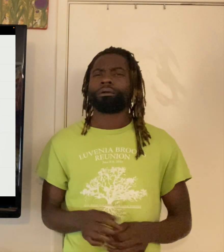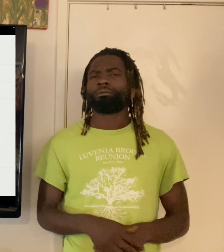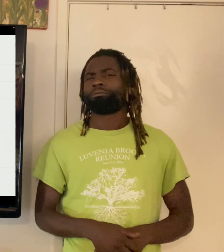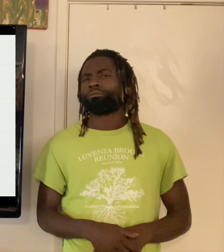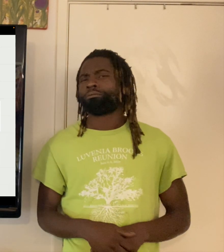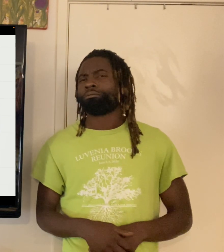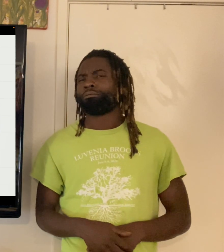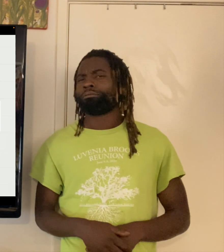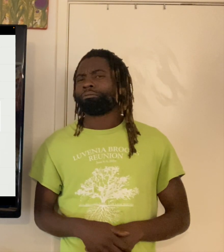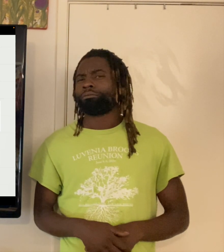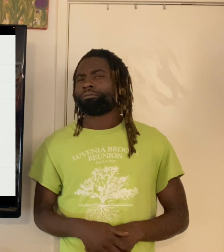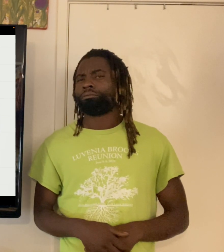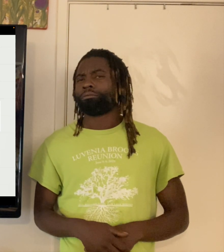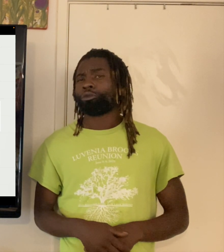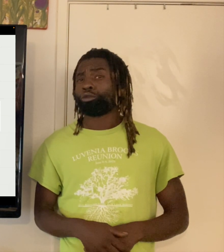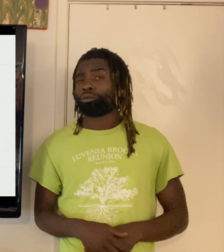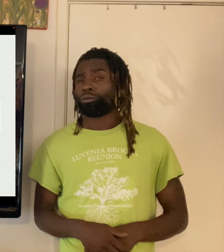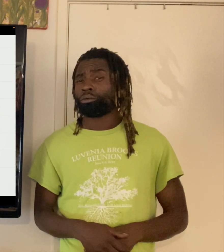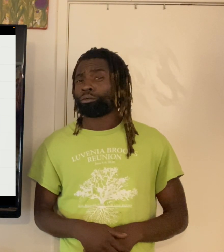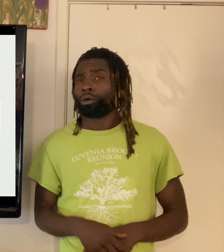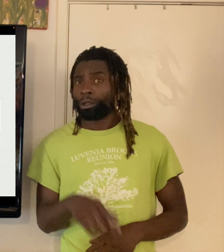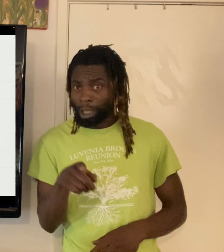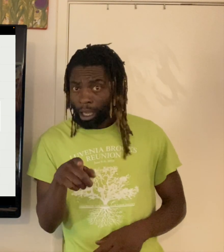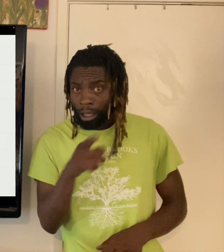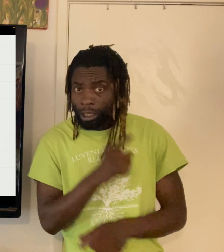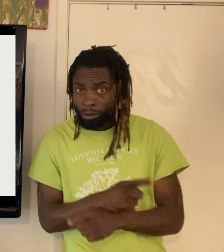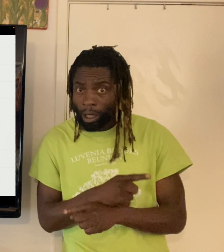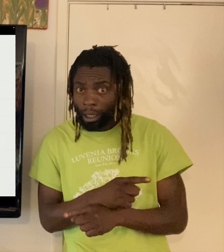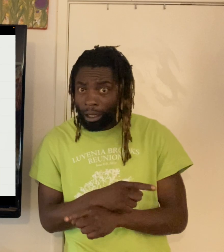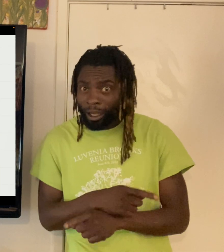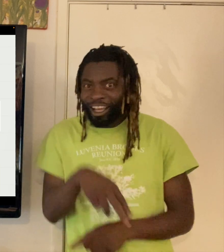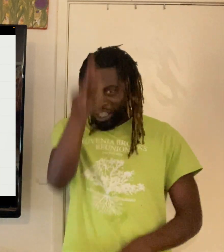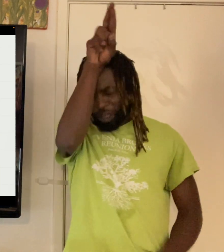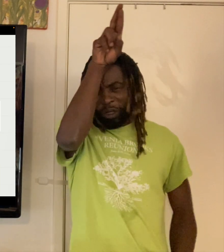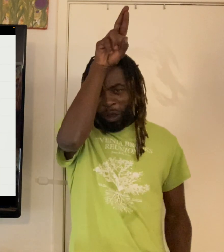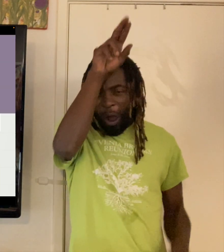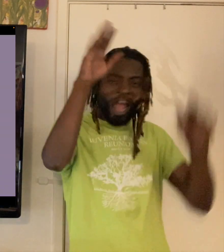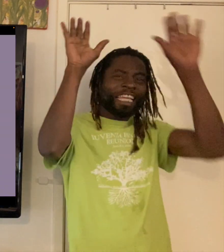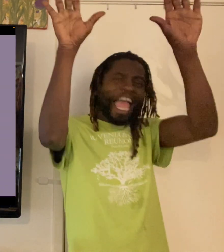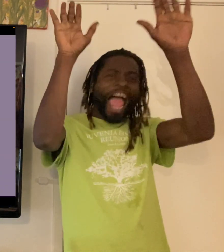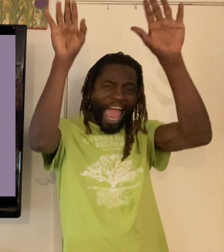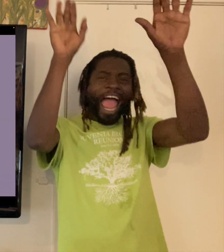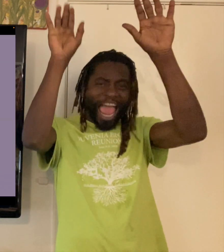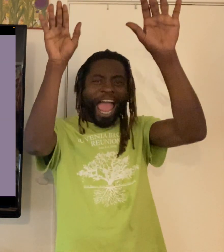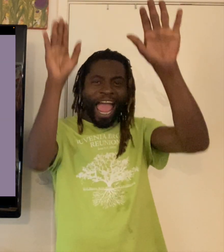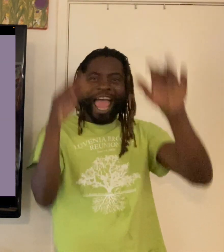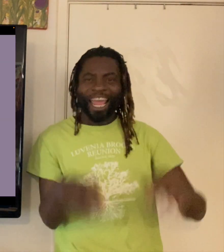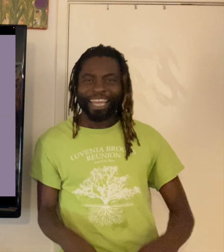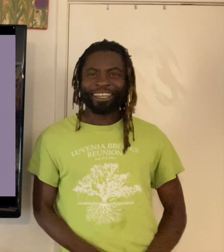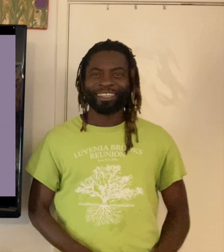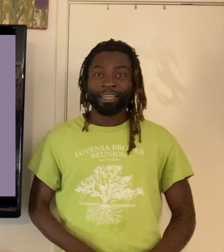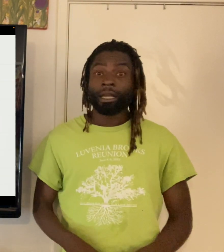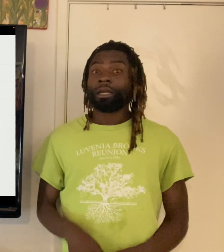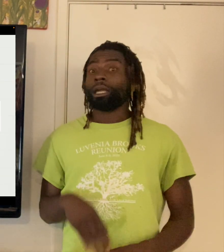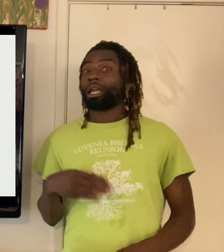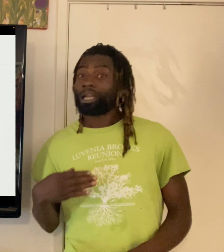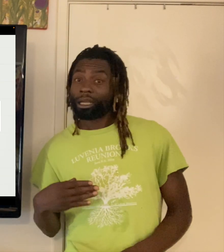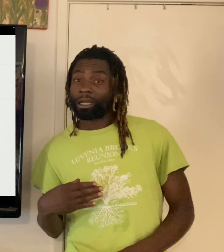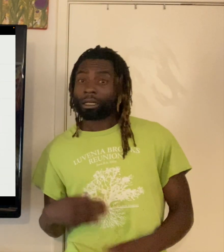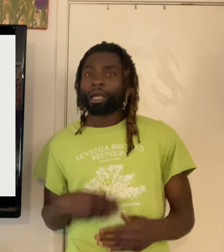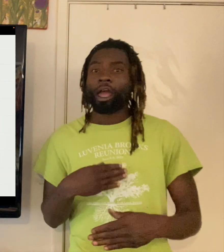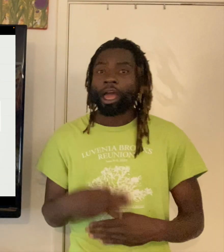what would come next? That's right, it would be unicorn. Yay!